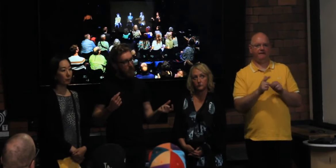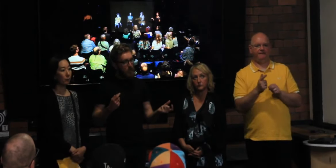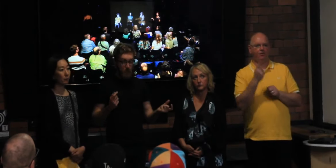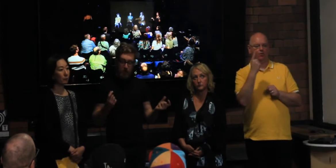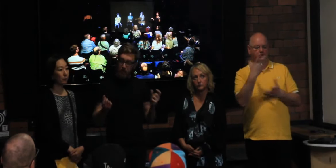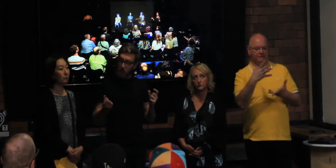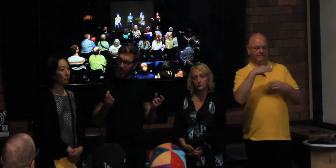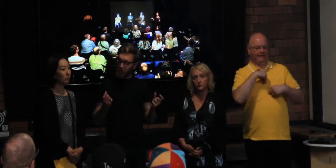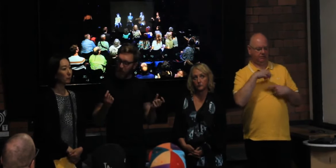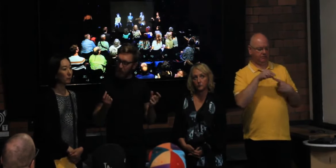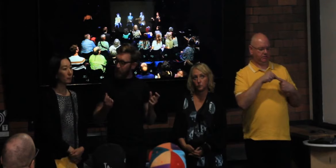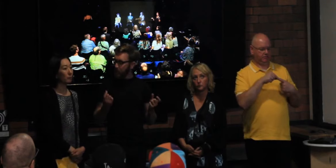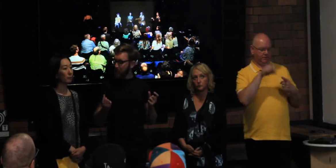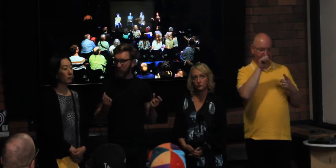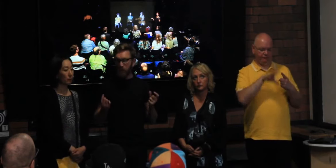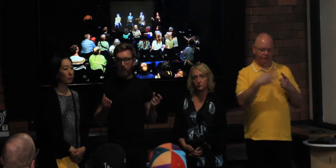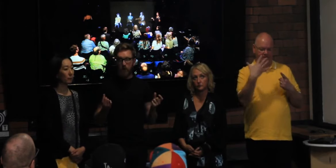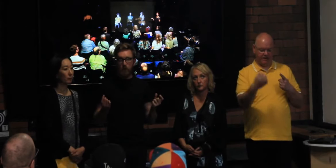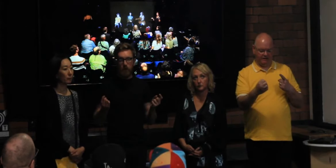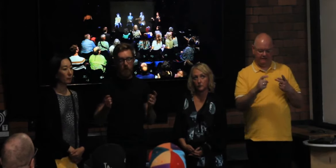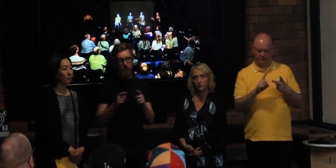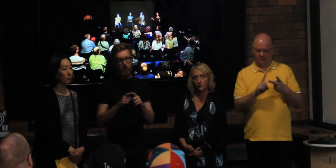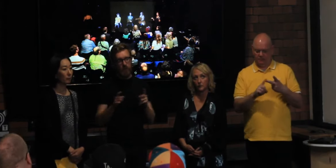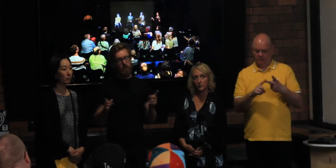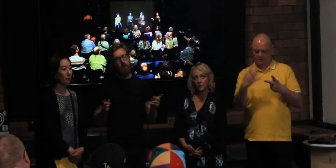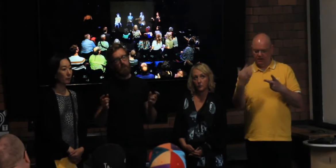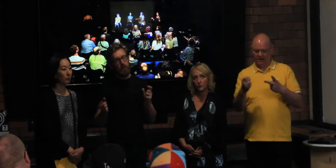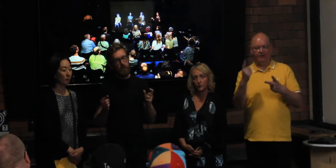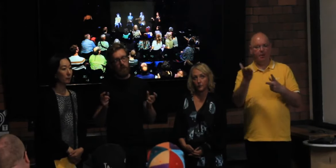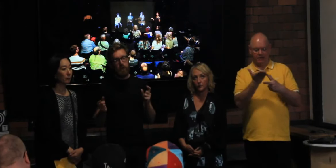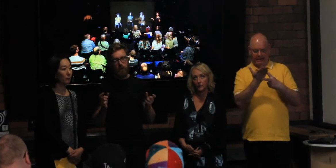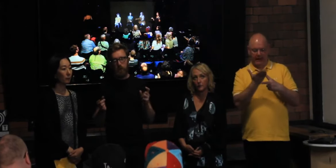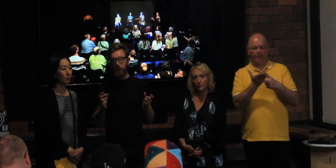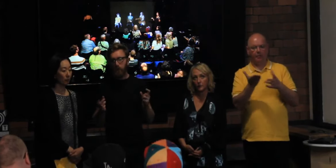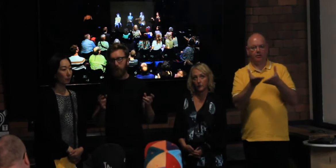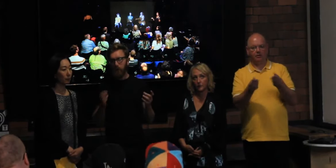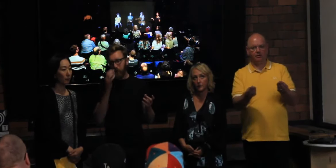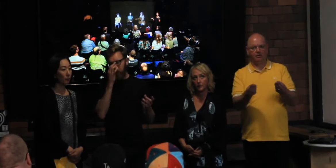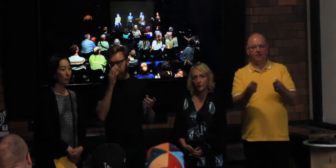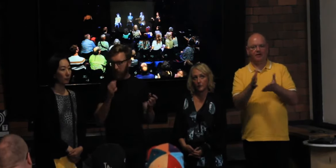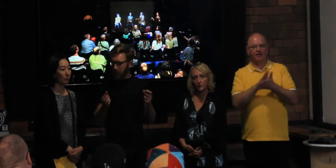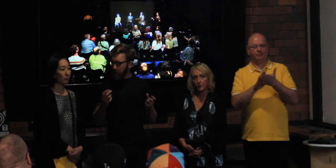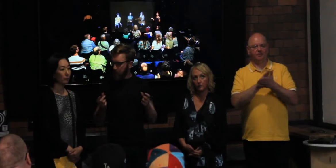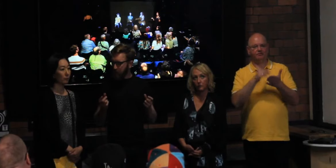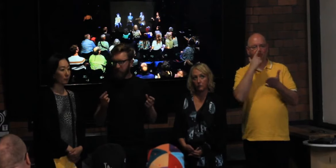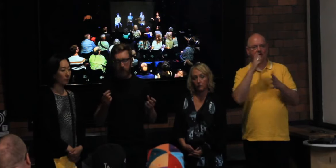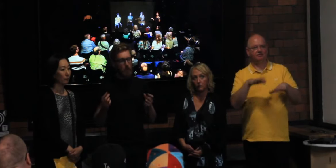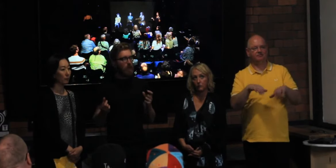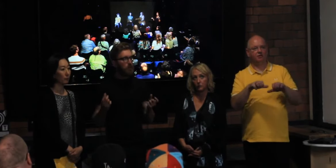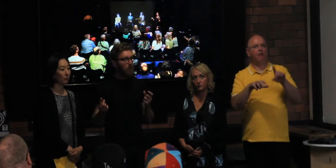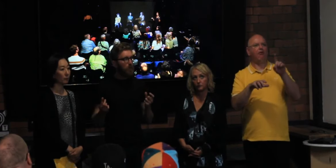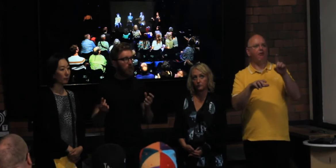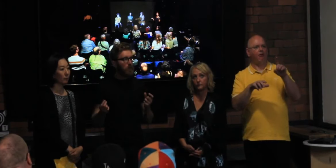sense, and you leave a bit of a space between the two, then the kind of conversation opens up to open up a conversation